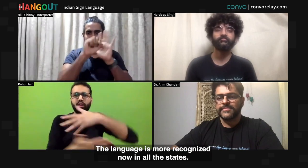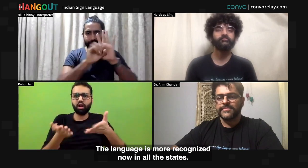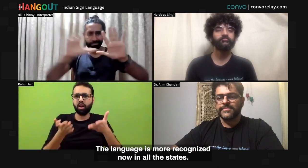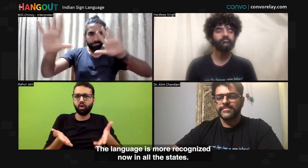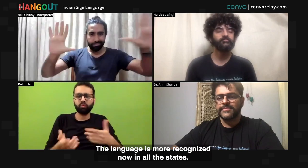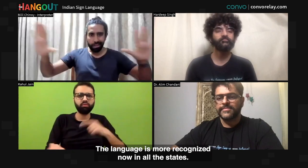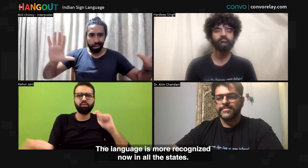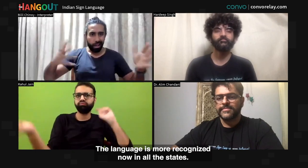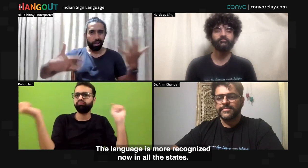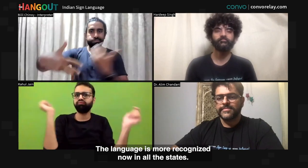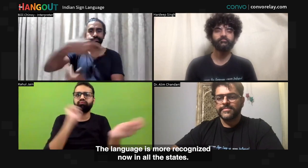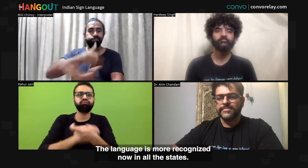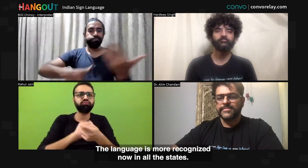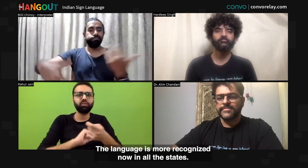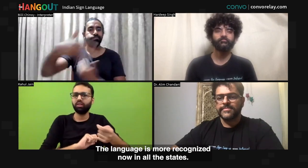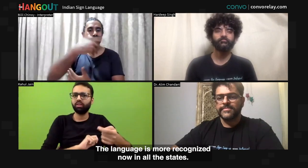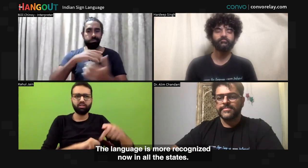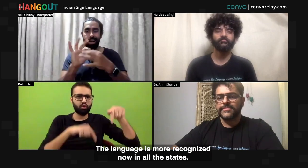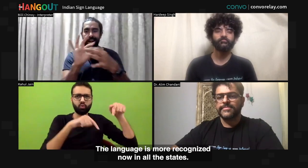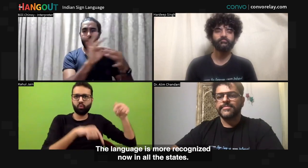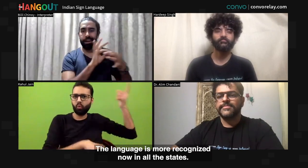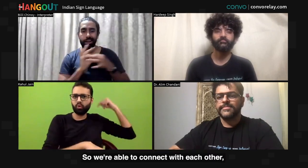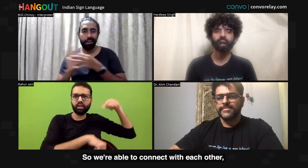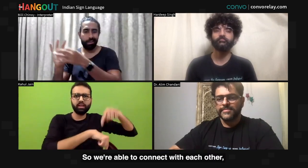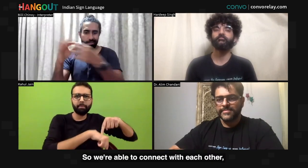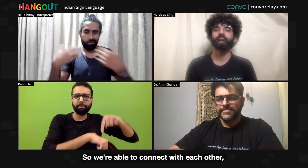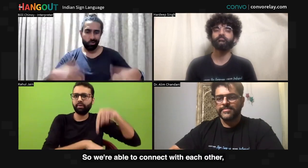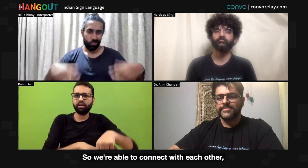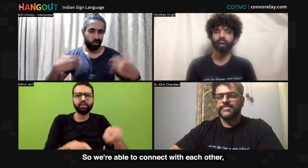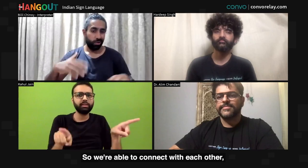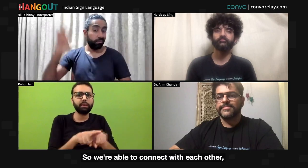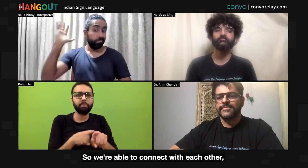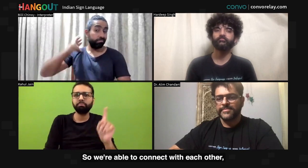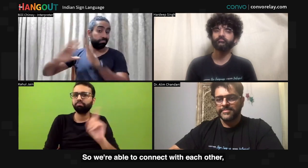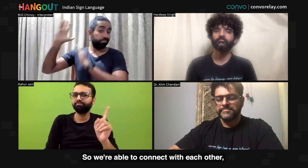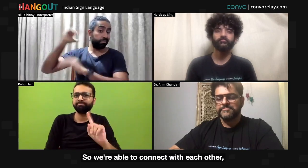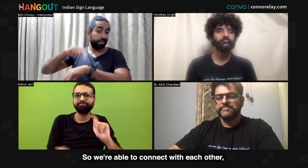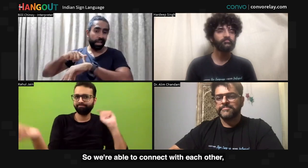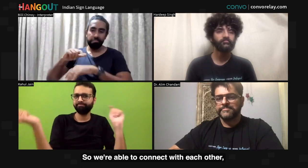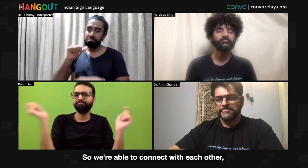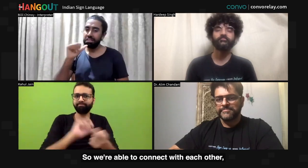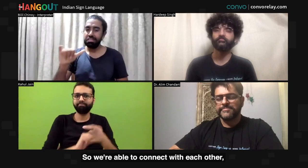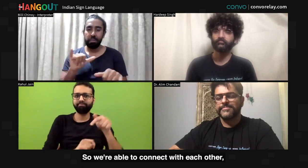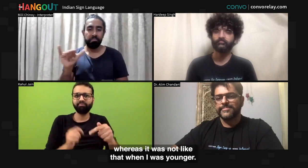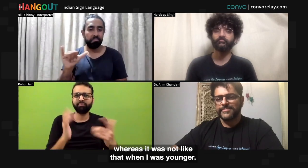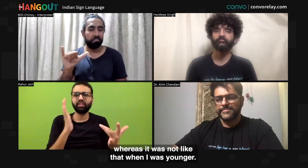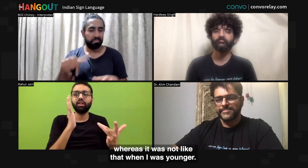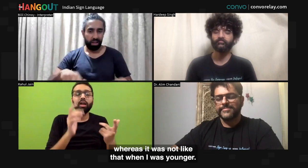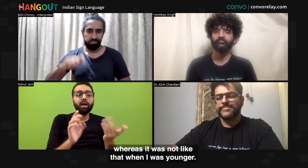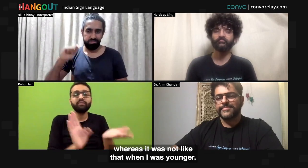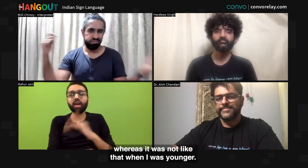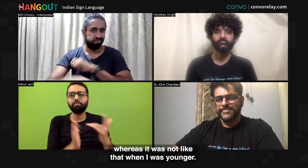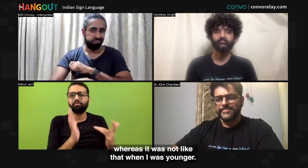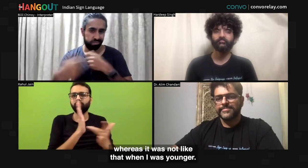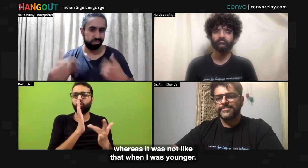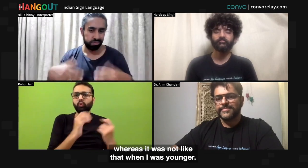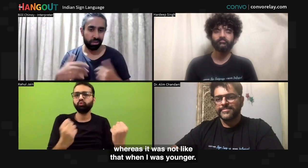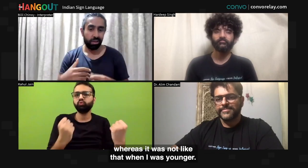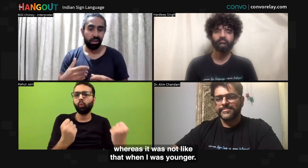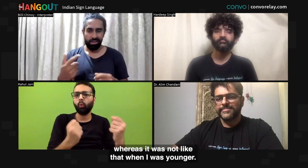now in all the states. So, we're able to connect with each other, whereas it was not like that when